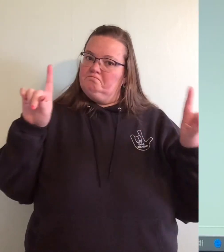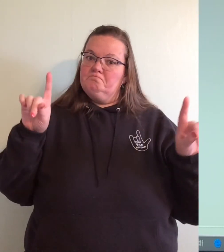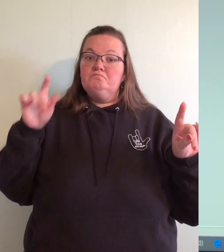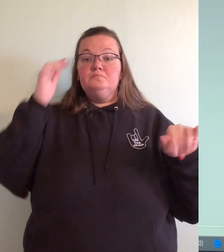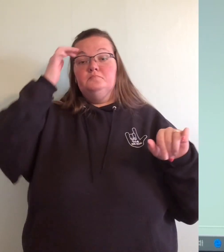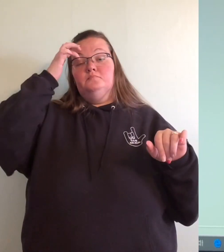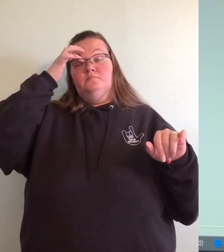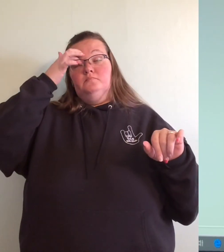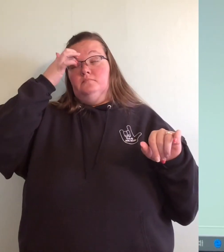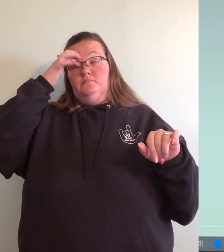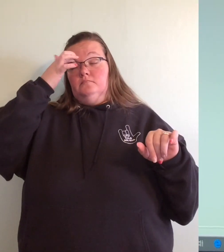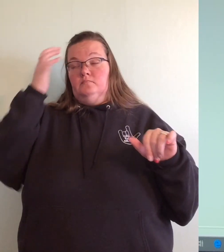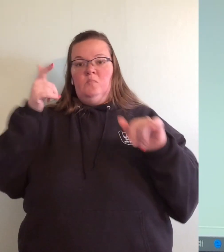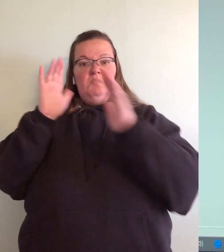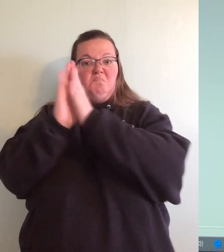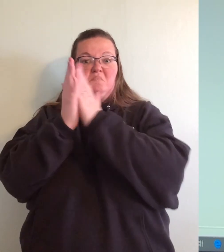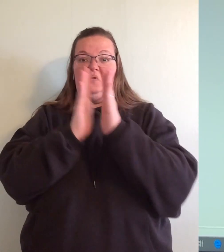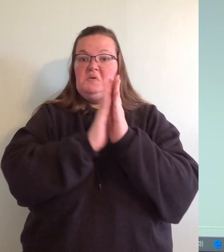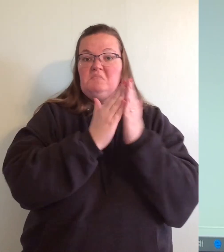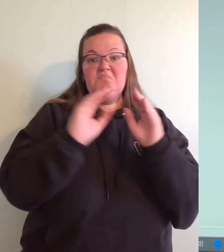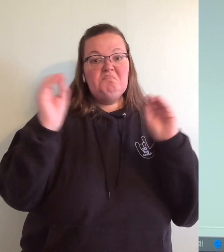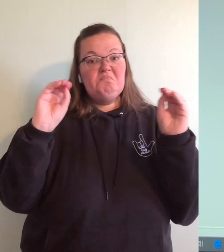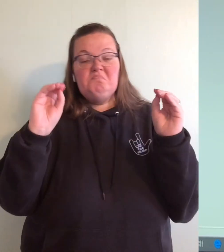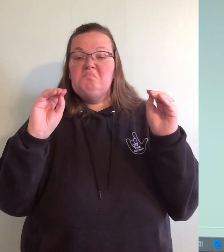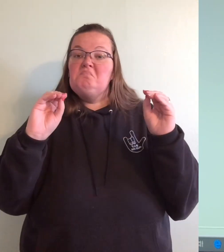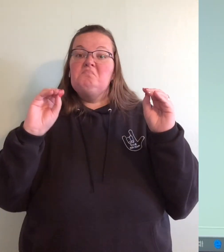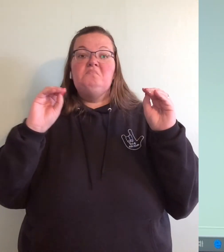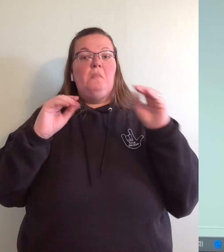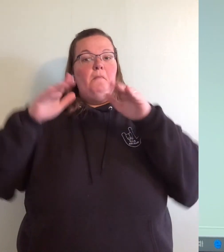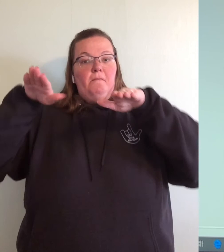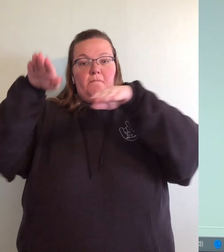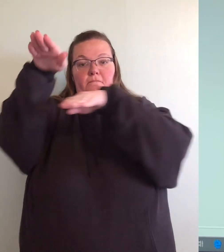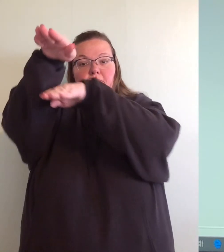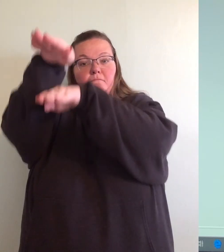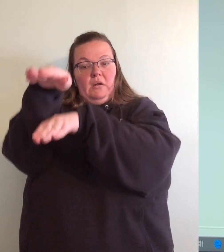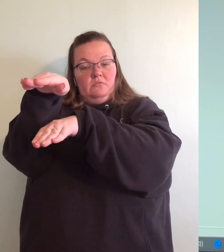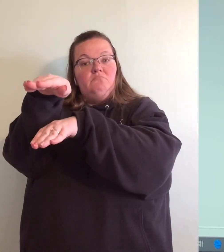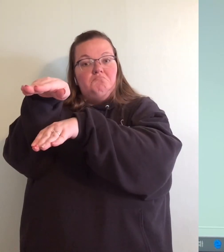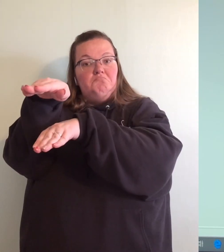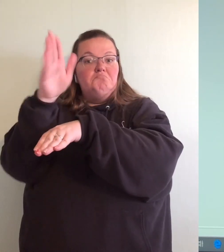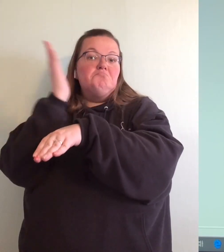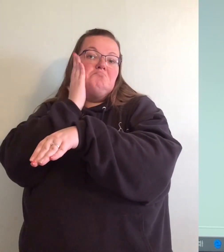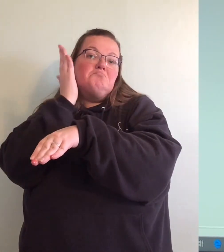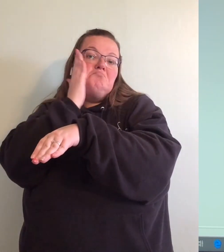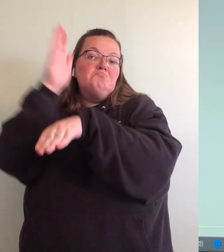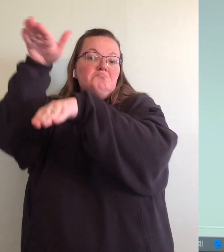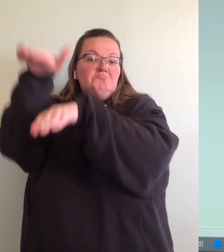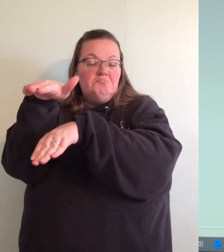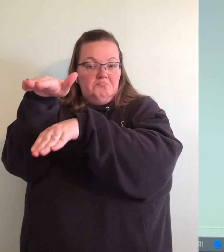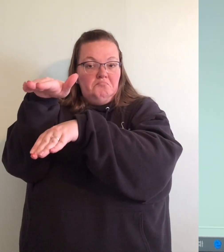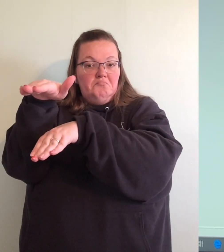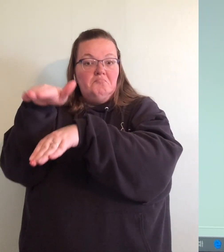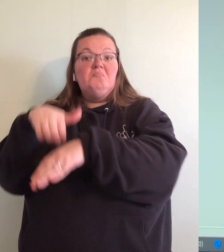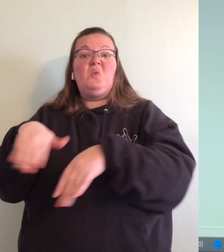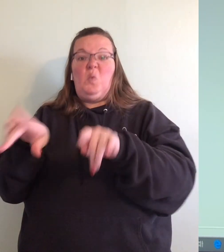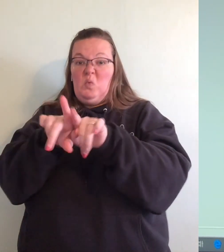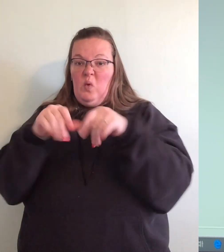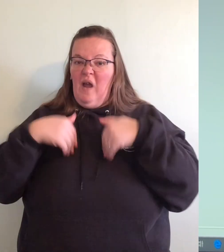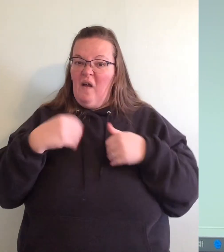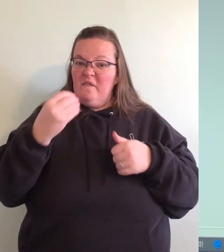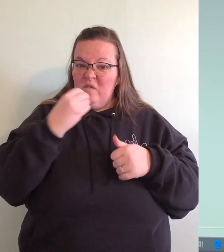of beds, there were bunks, like on board a ship, built into the wall. And there were hams and strings of